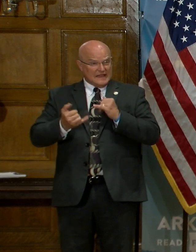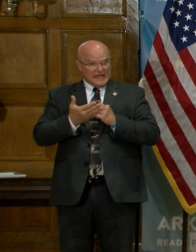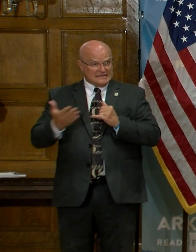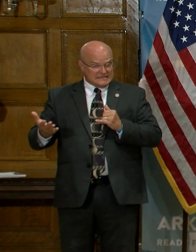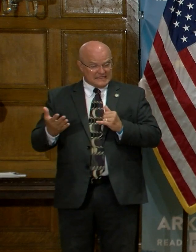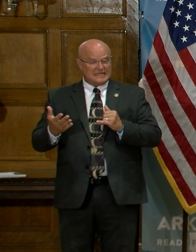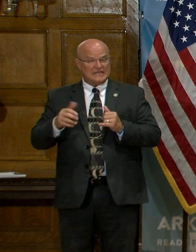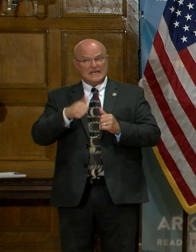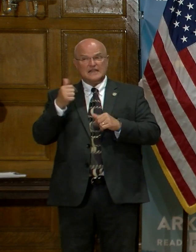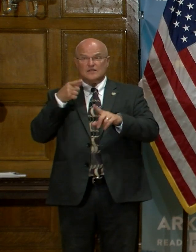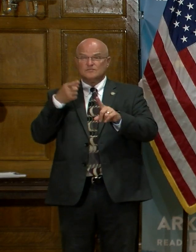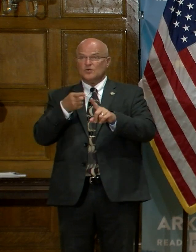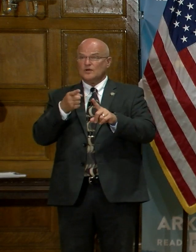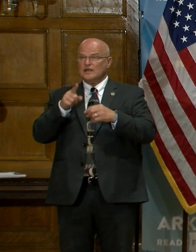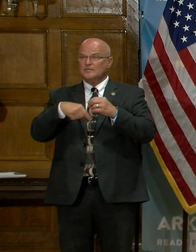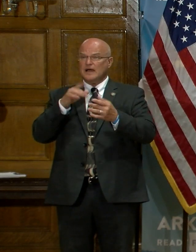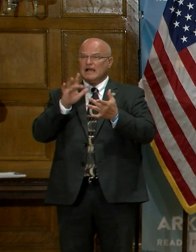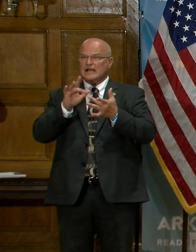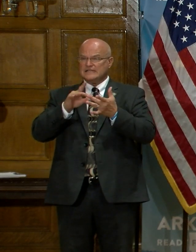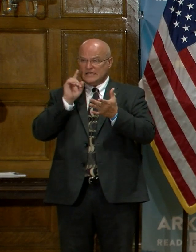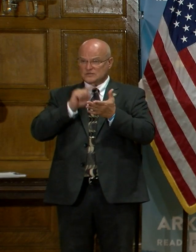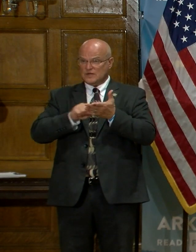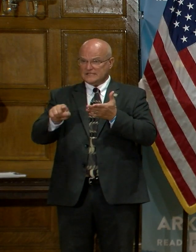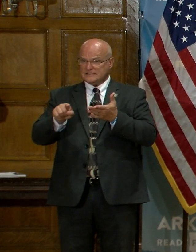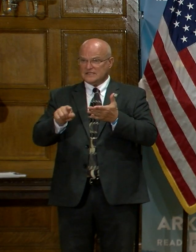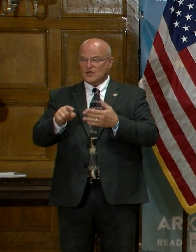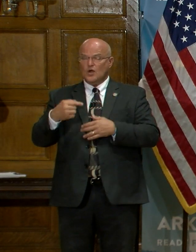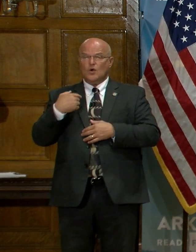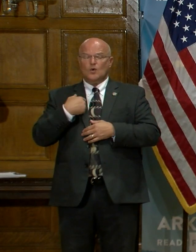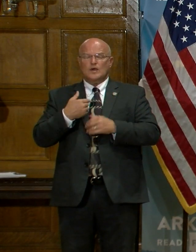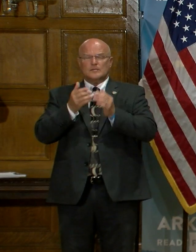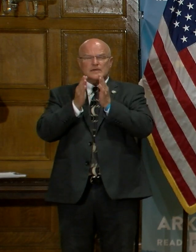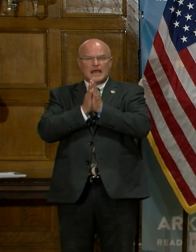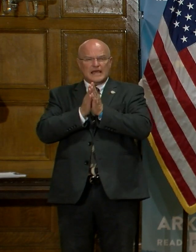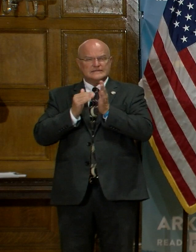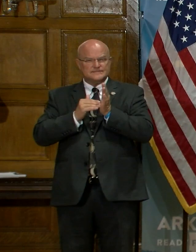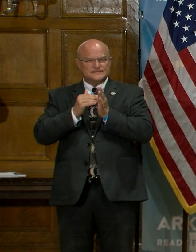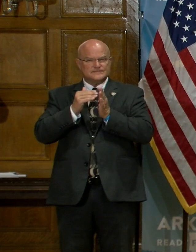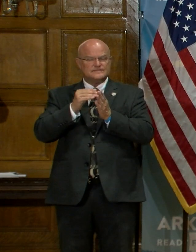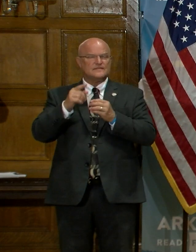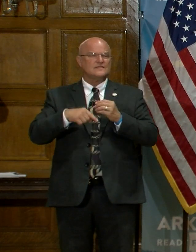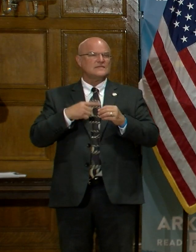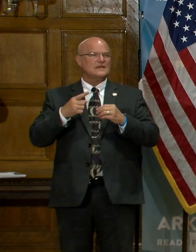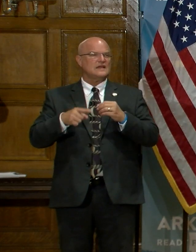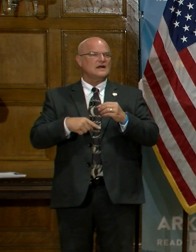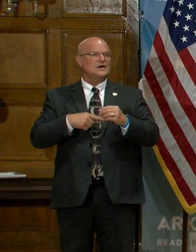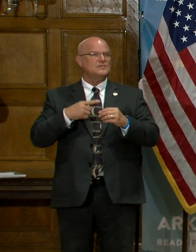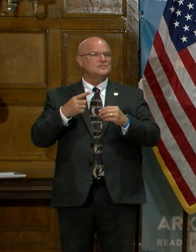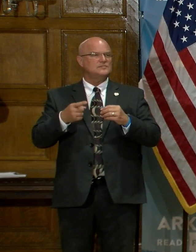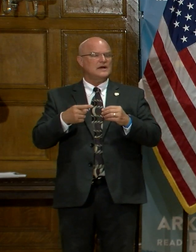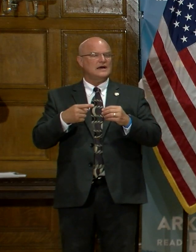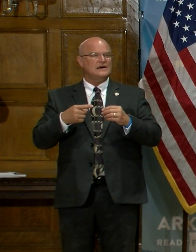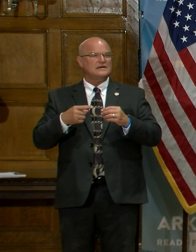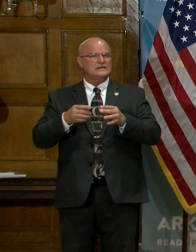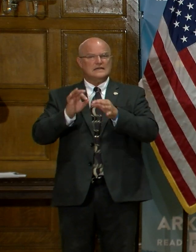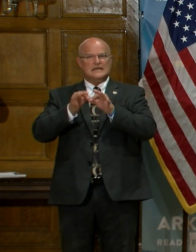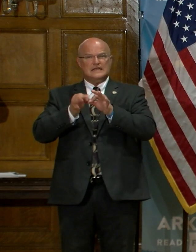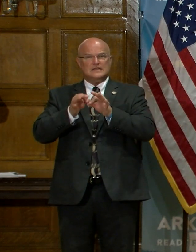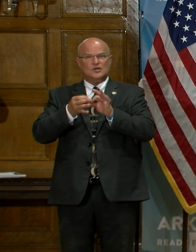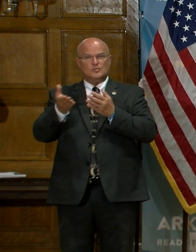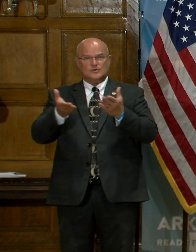just a point I want to make about contact tracing. We've been asked often about